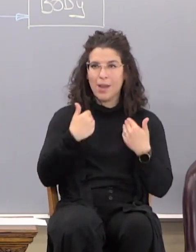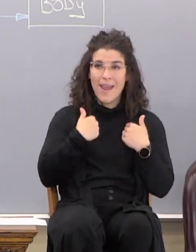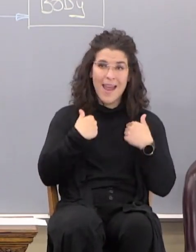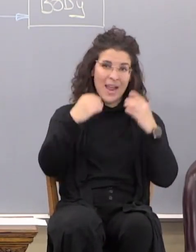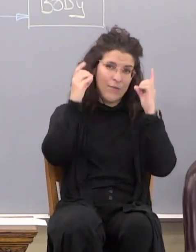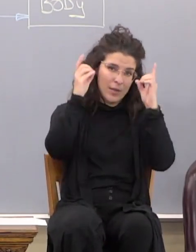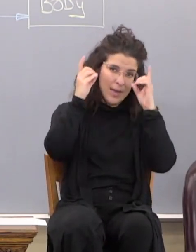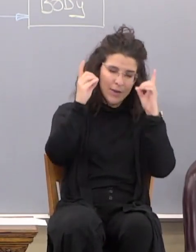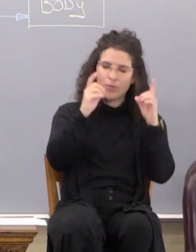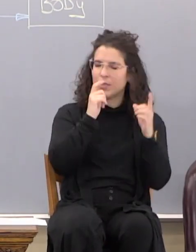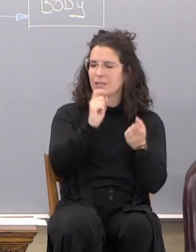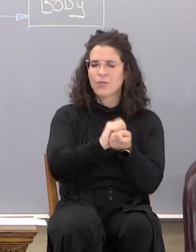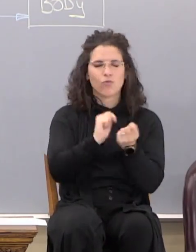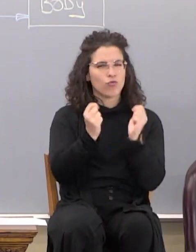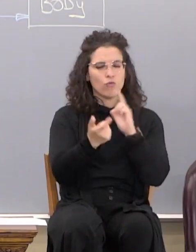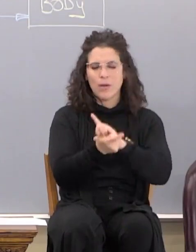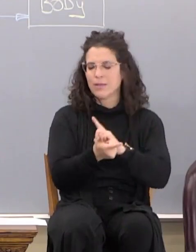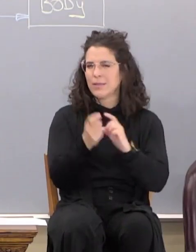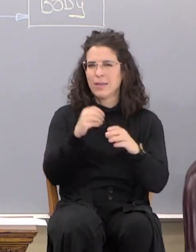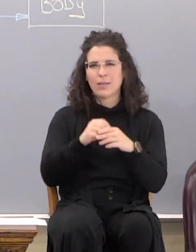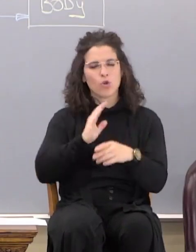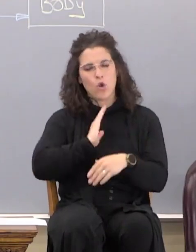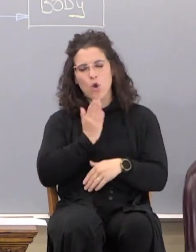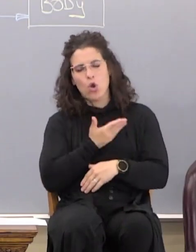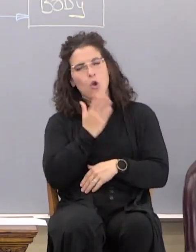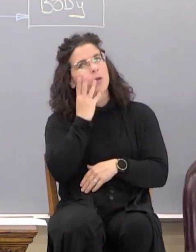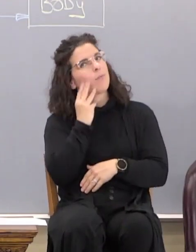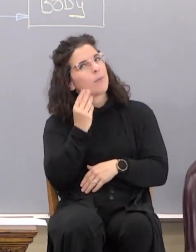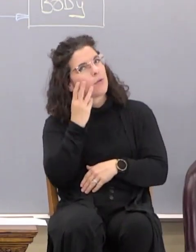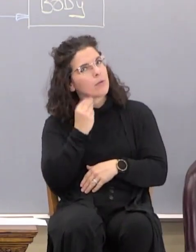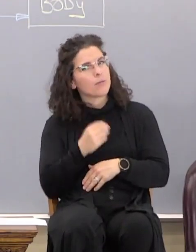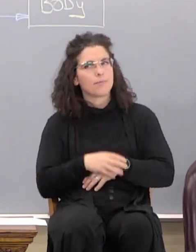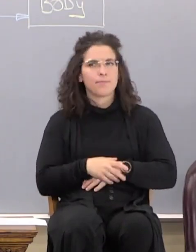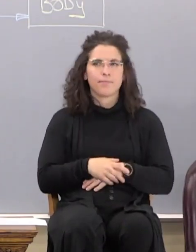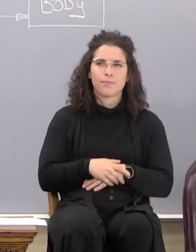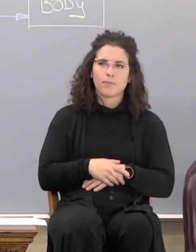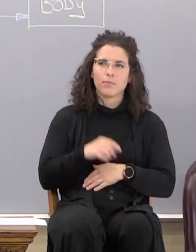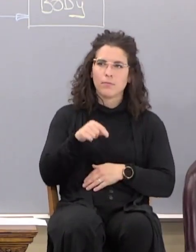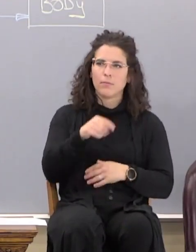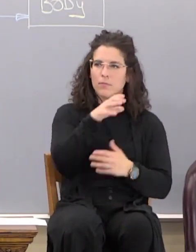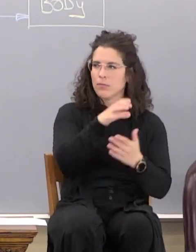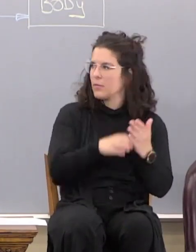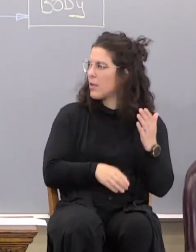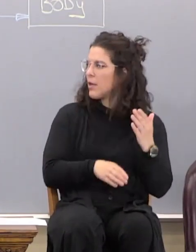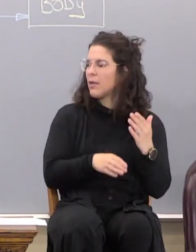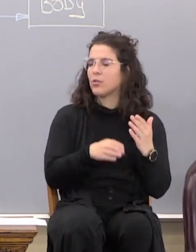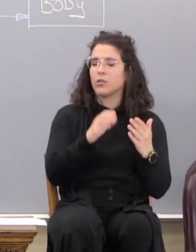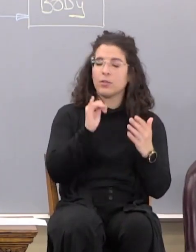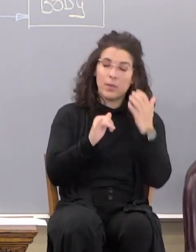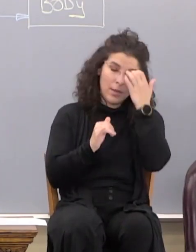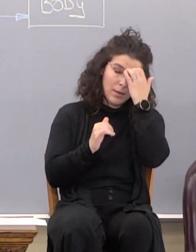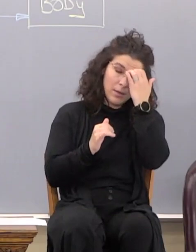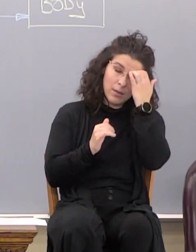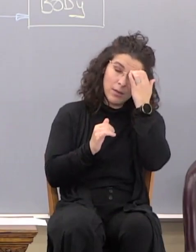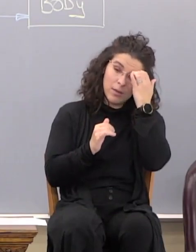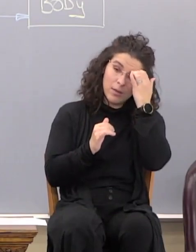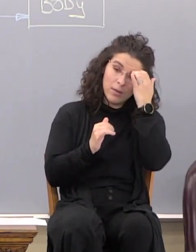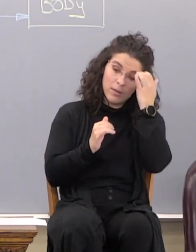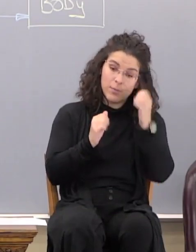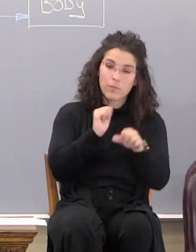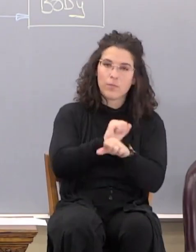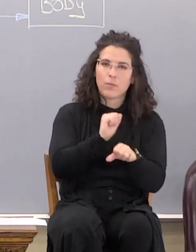and yet it doesn't translate itself over into our experience. Well, this is the passage that deals with that